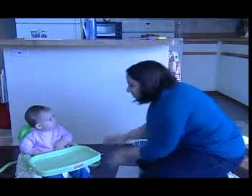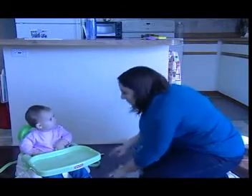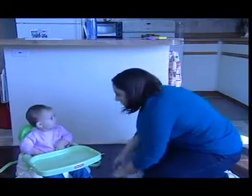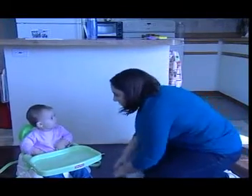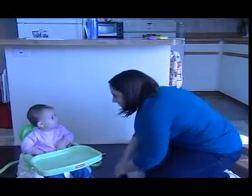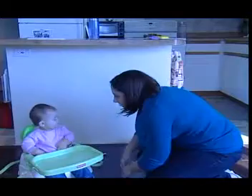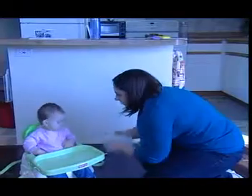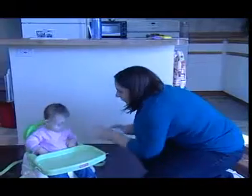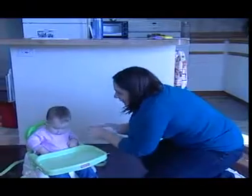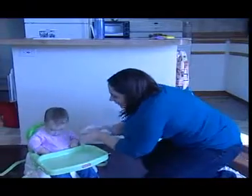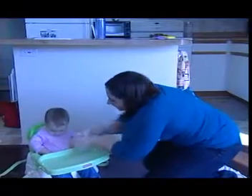helpful. They do a wonderful job.